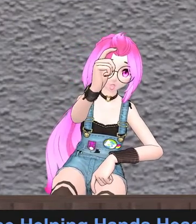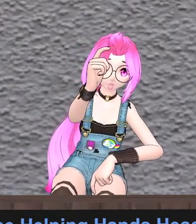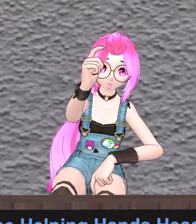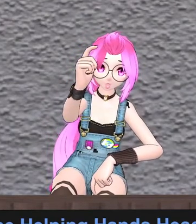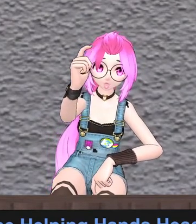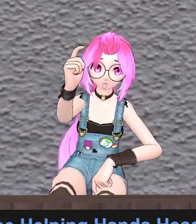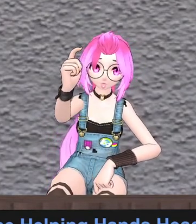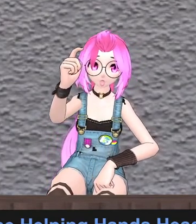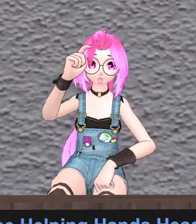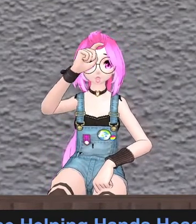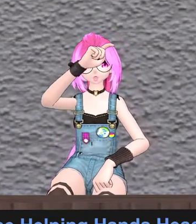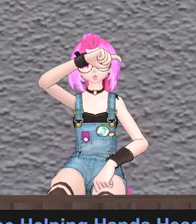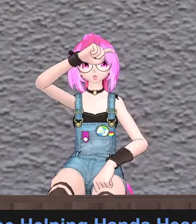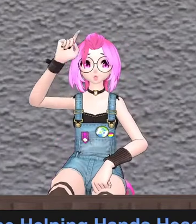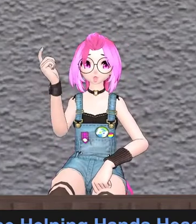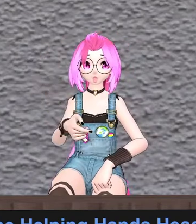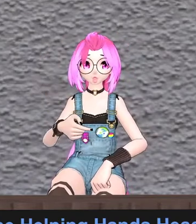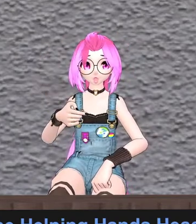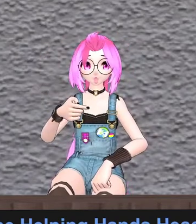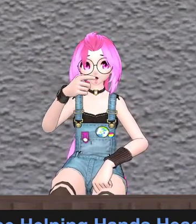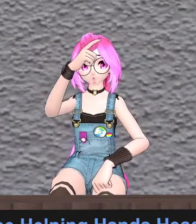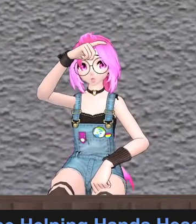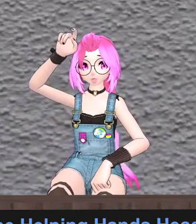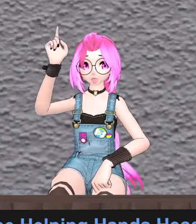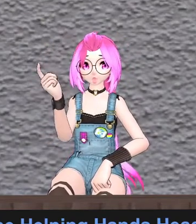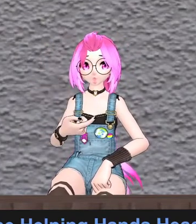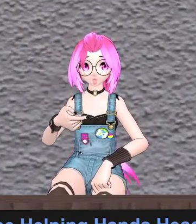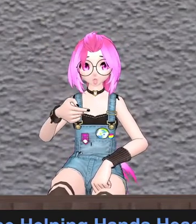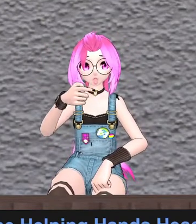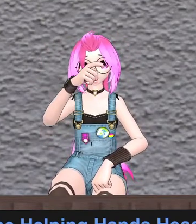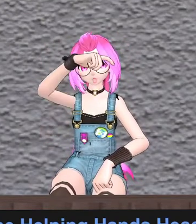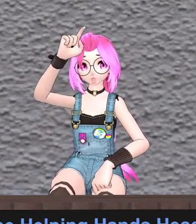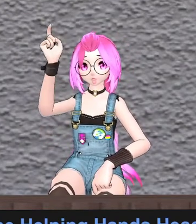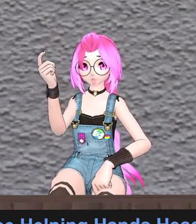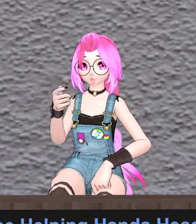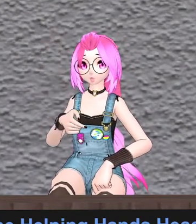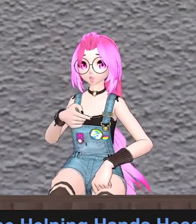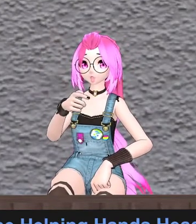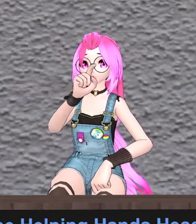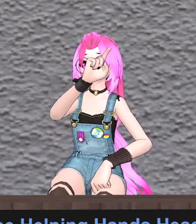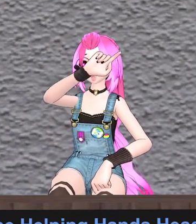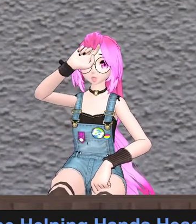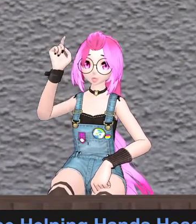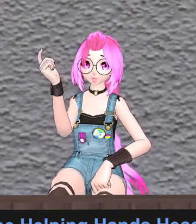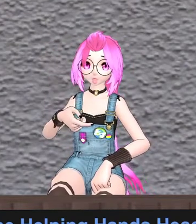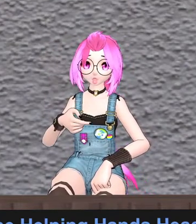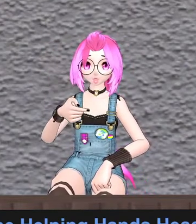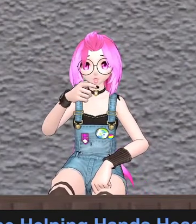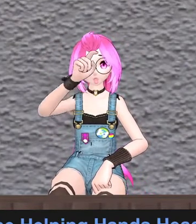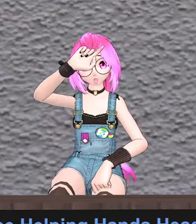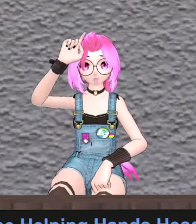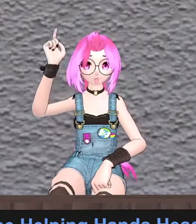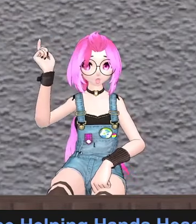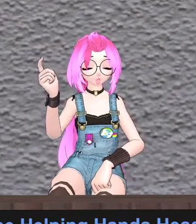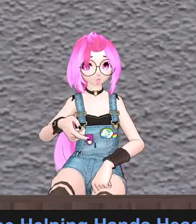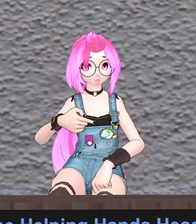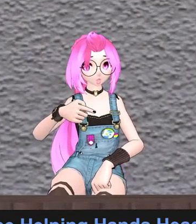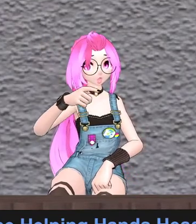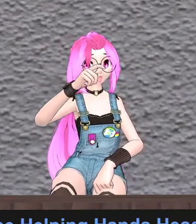bent finger, an X hand, and you're going to do a kind of whipping seven motion. So you're doing a seven, except you do it